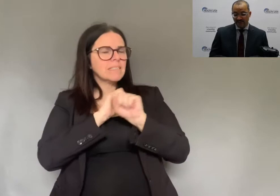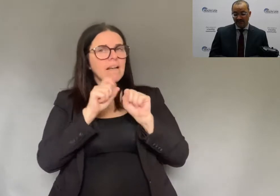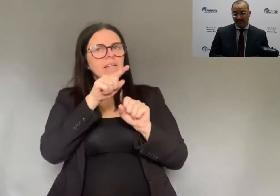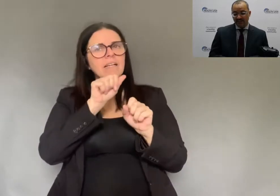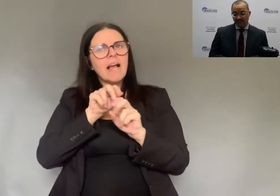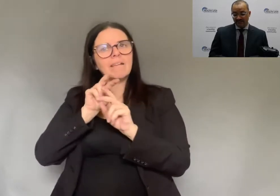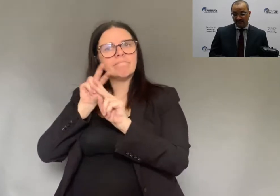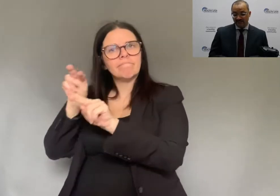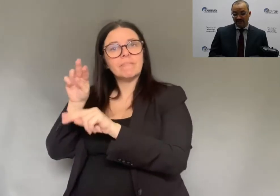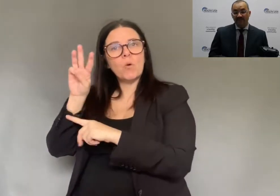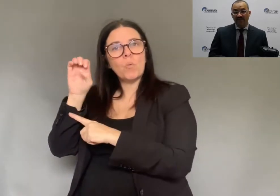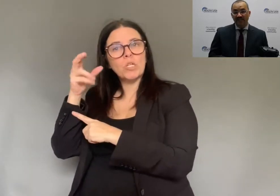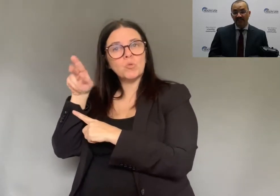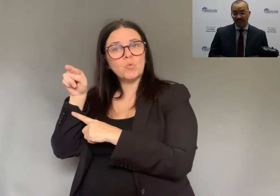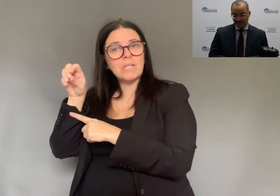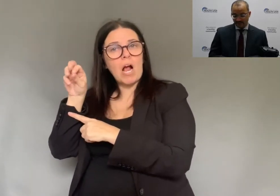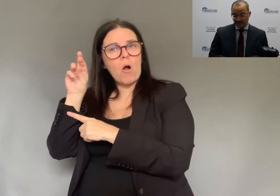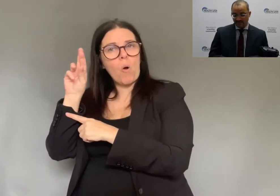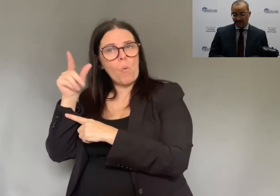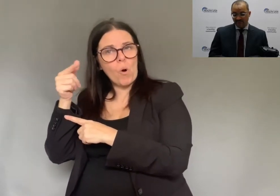department at